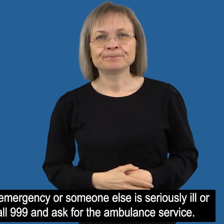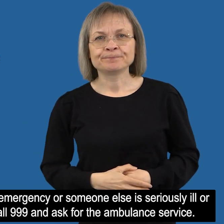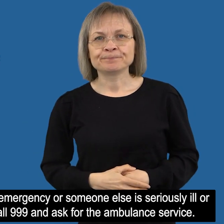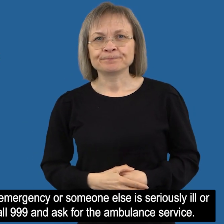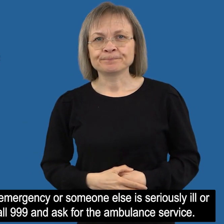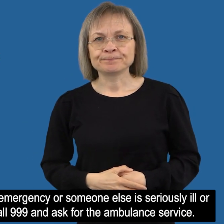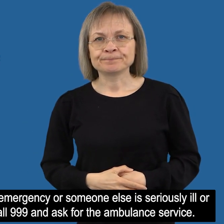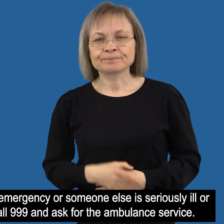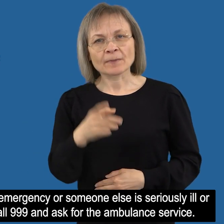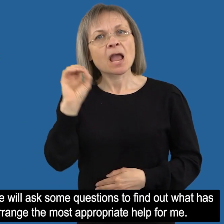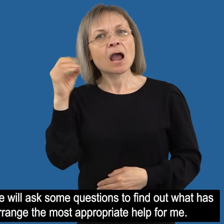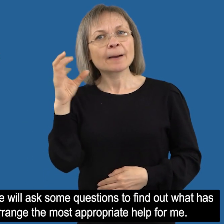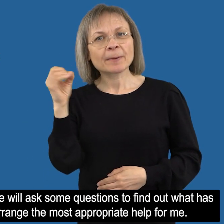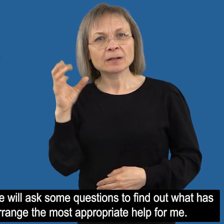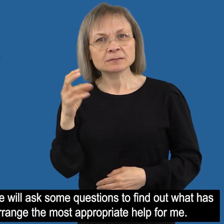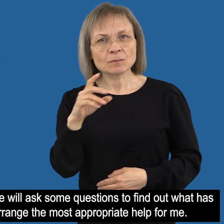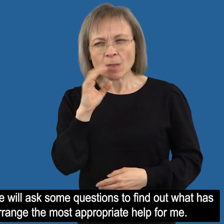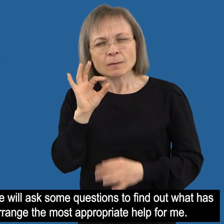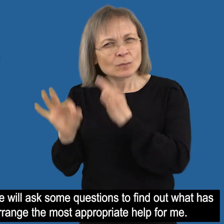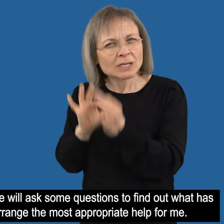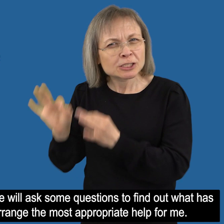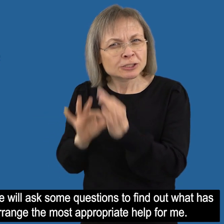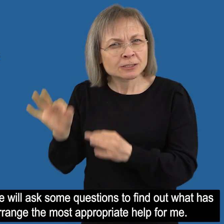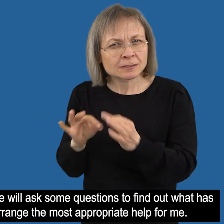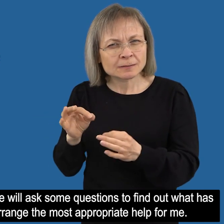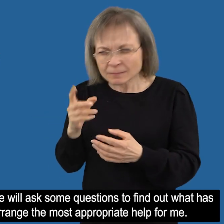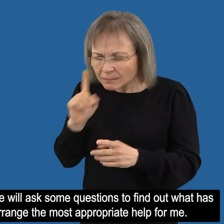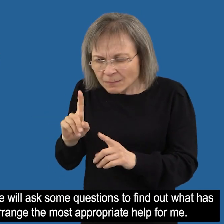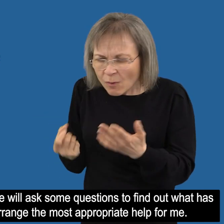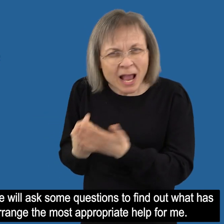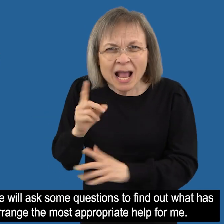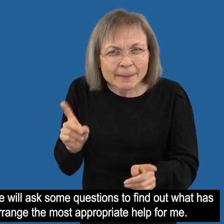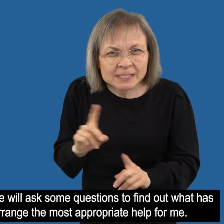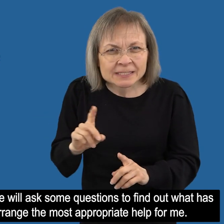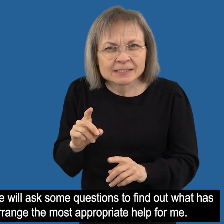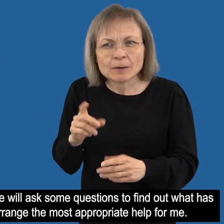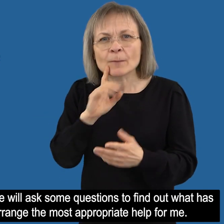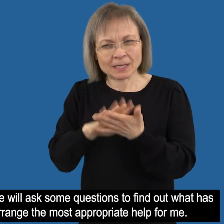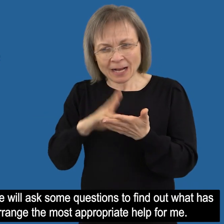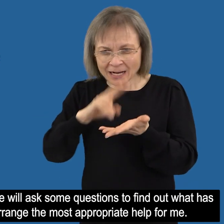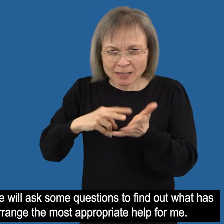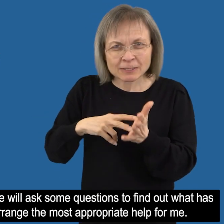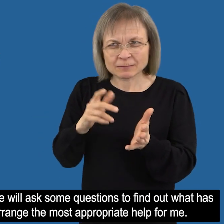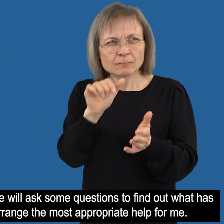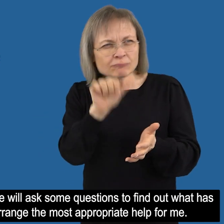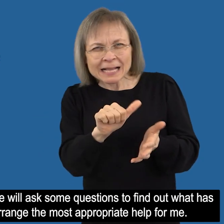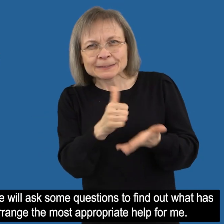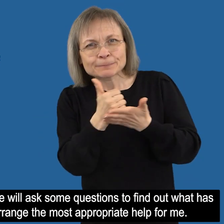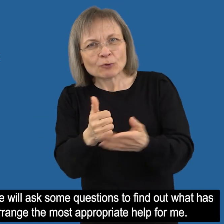ambulance service. The ambulance service will ask some questions to find out what has happened and arrange the